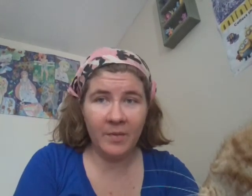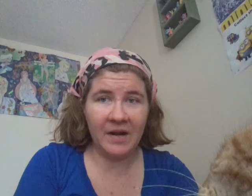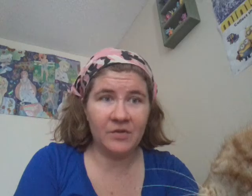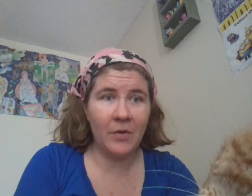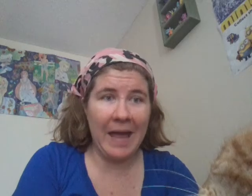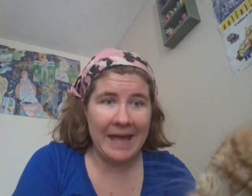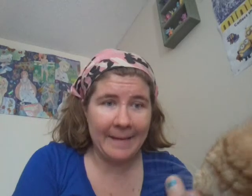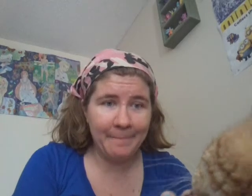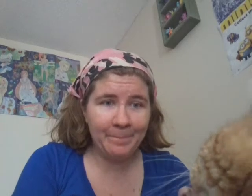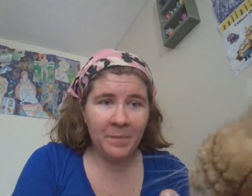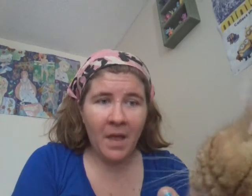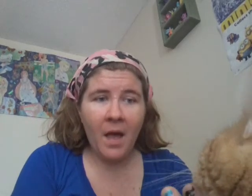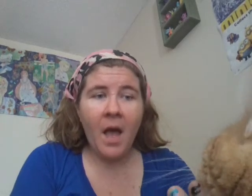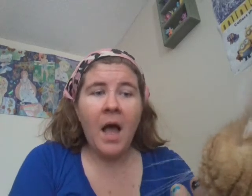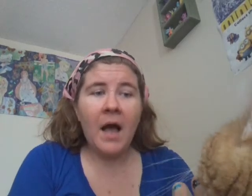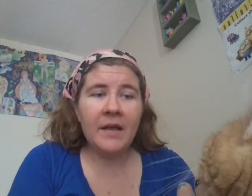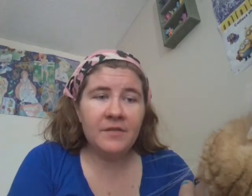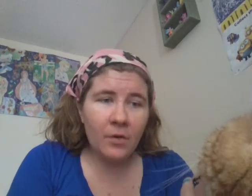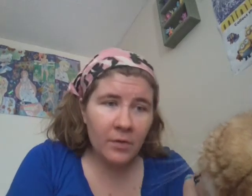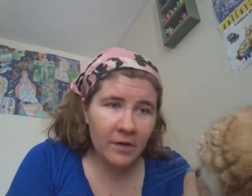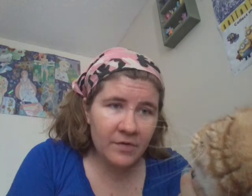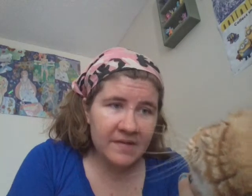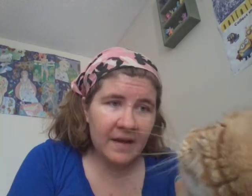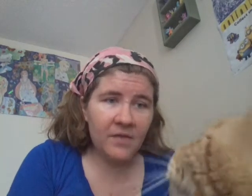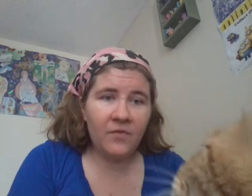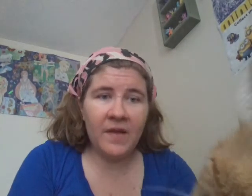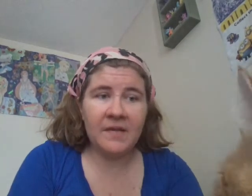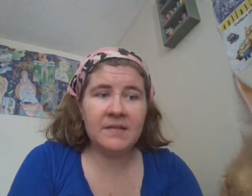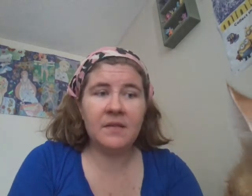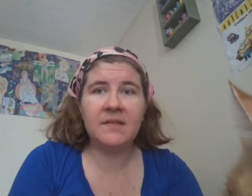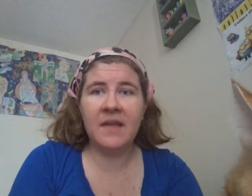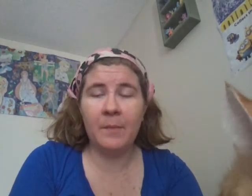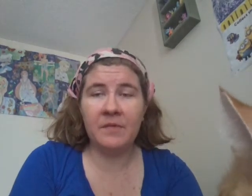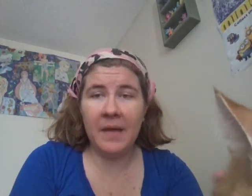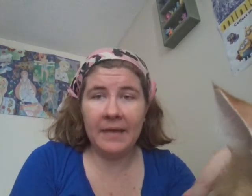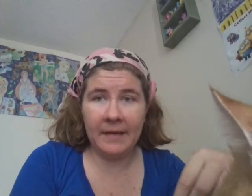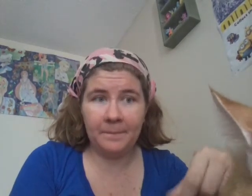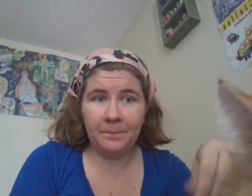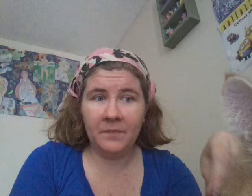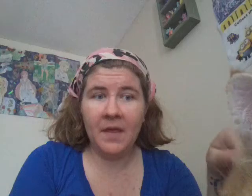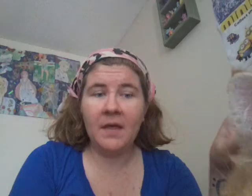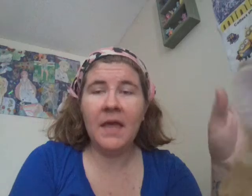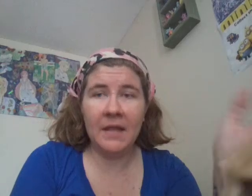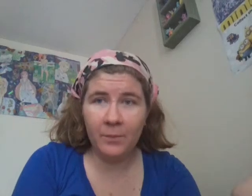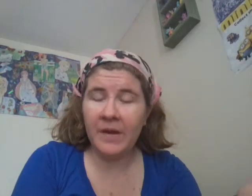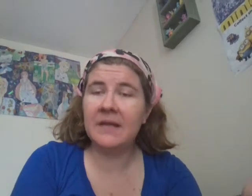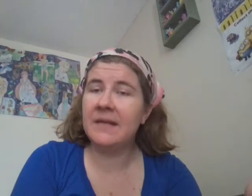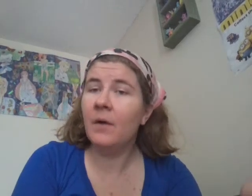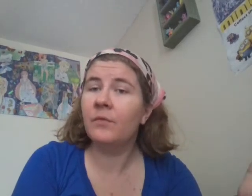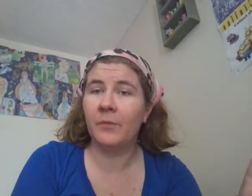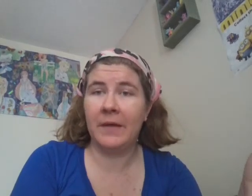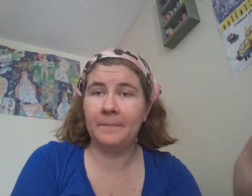Supernatural, and go, hey, I don't understand the face that Sam is making. Can you break it down for me?